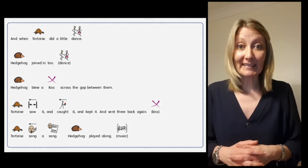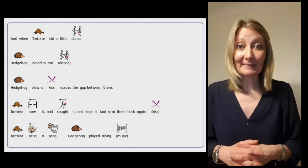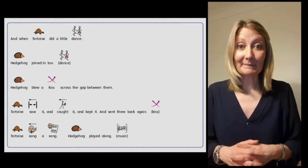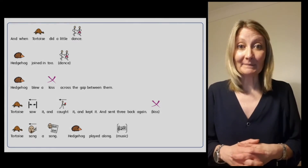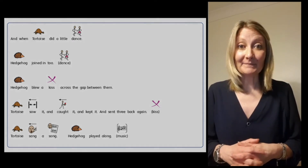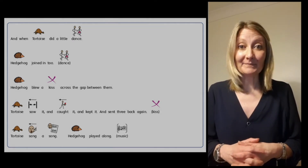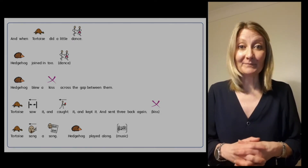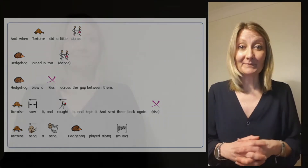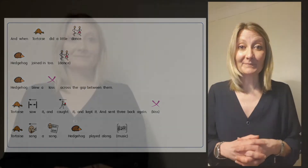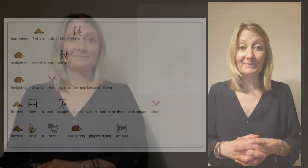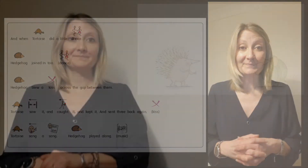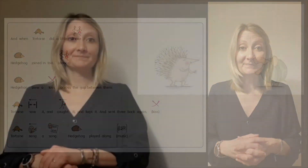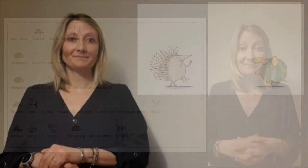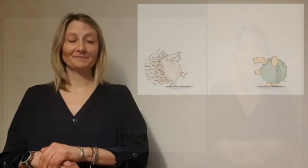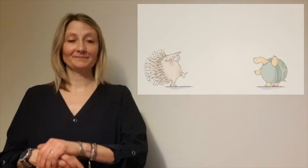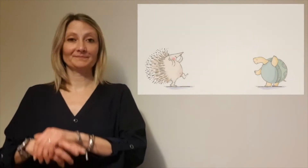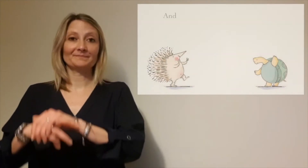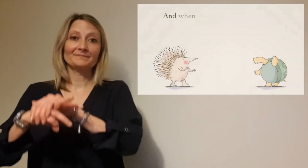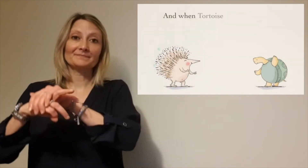story.